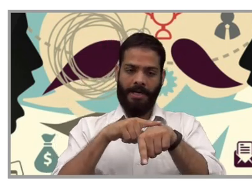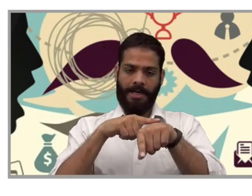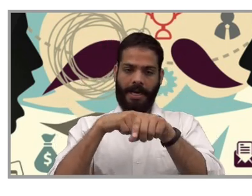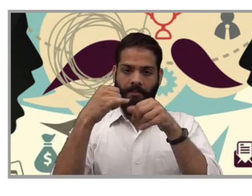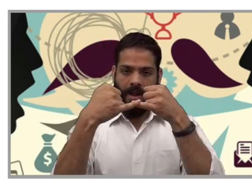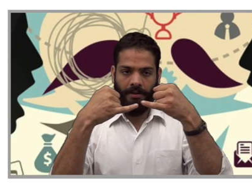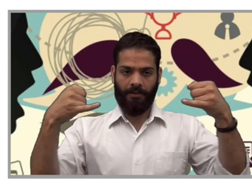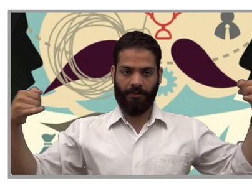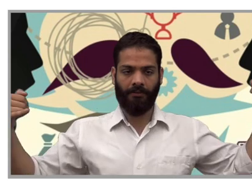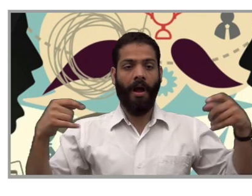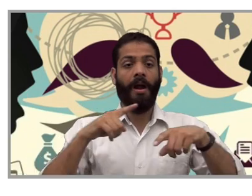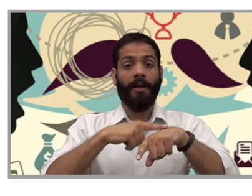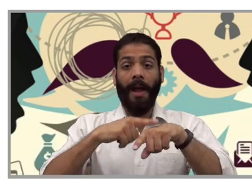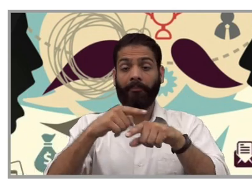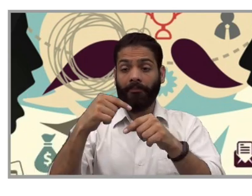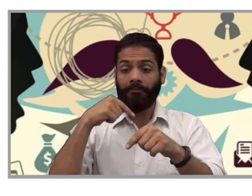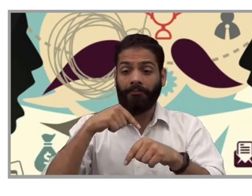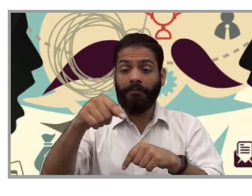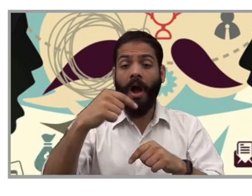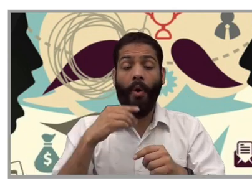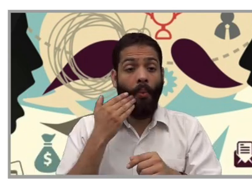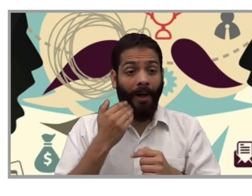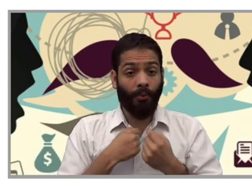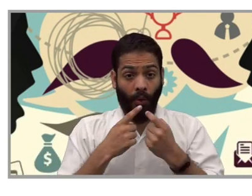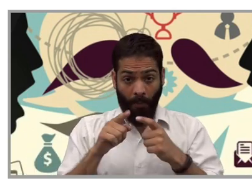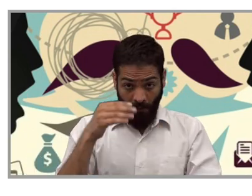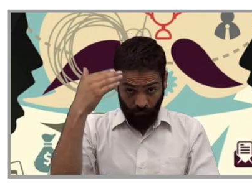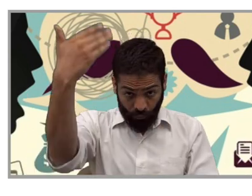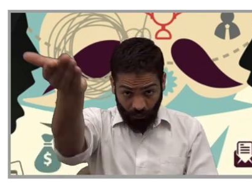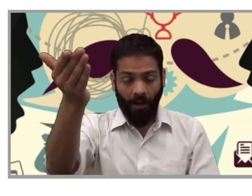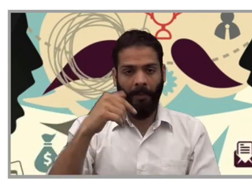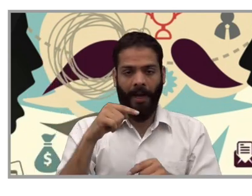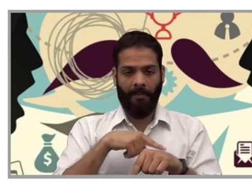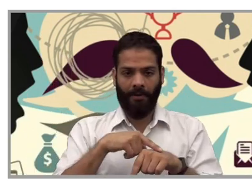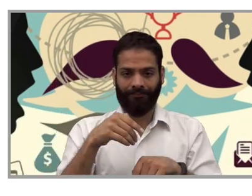of time fundamentally rests on the visual timeline.